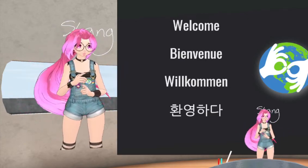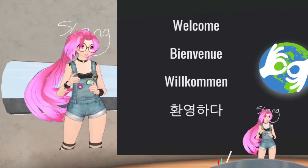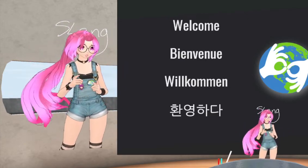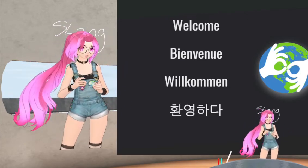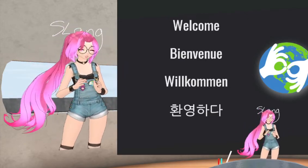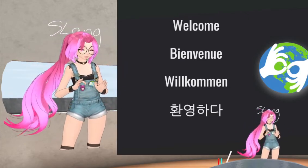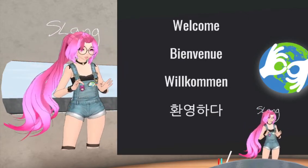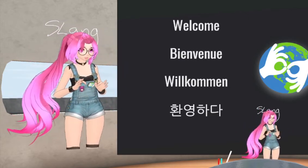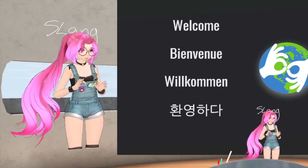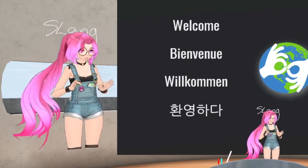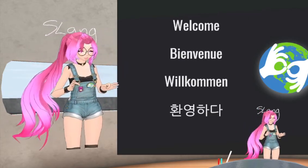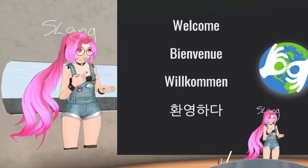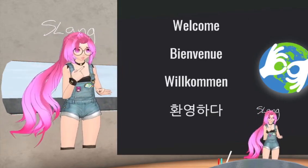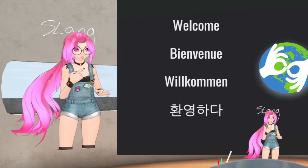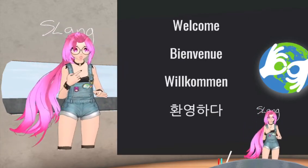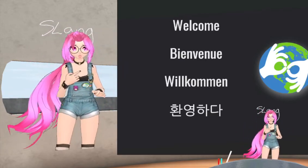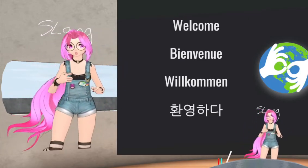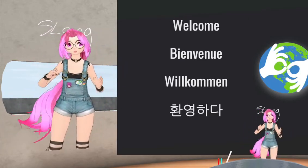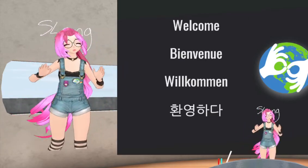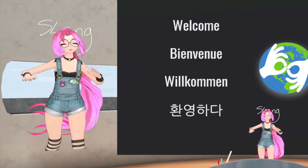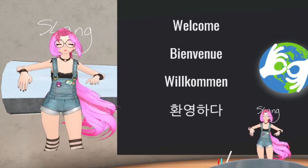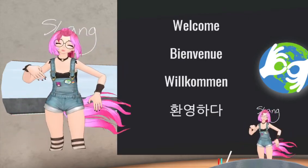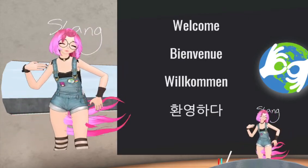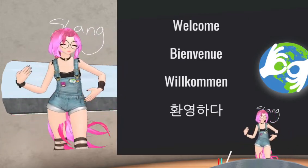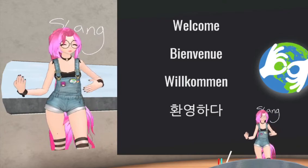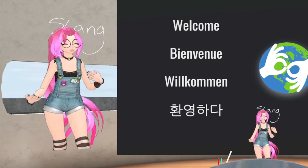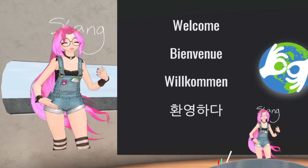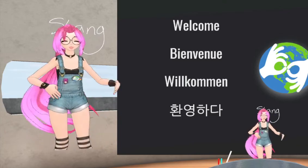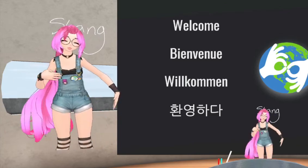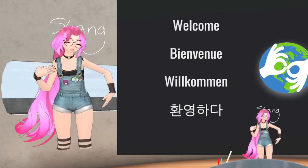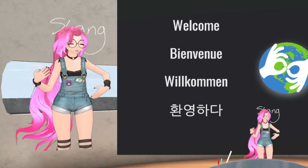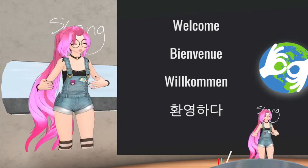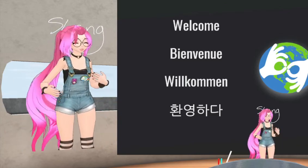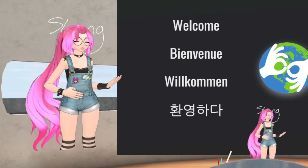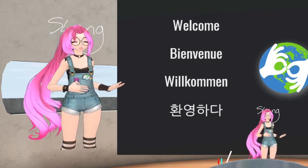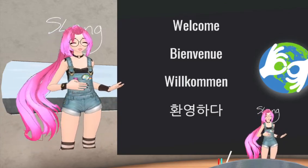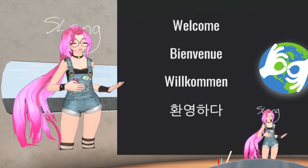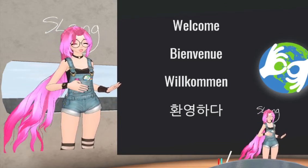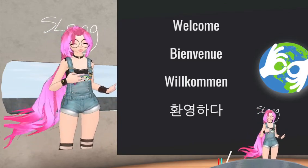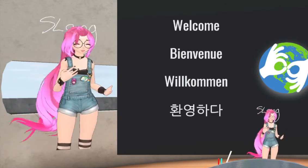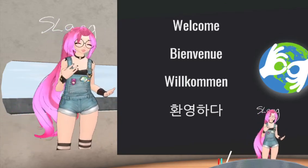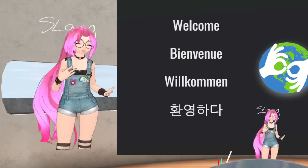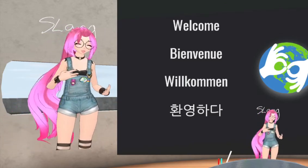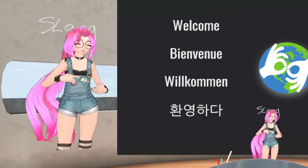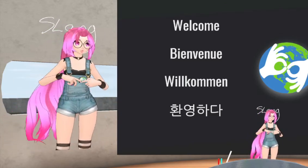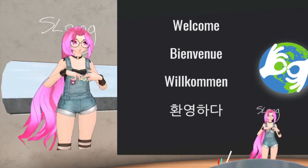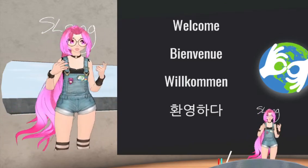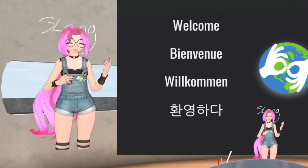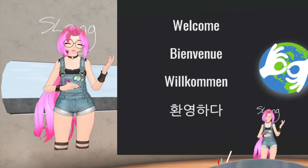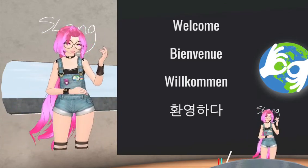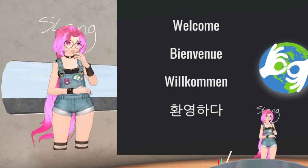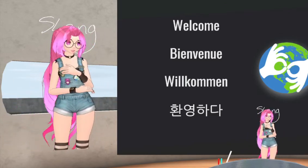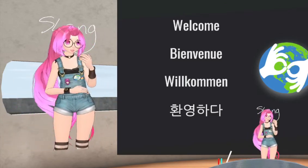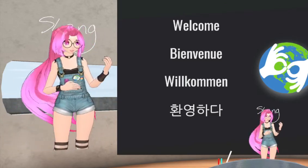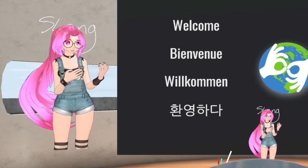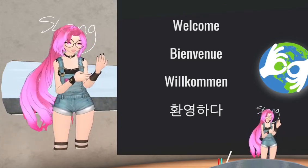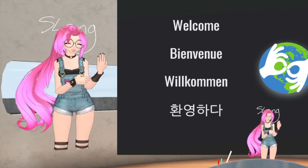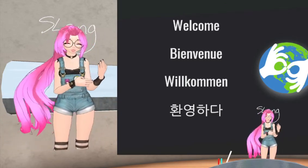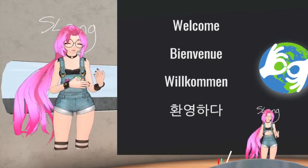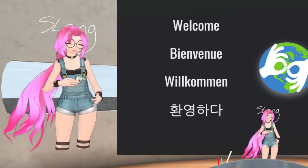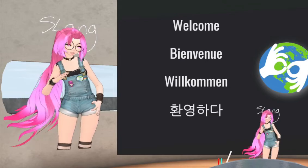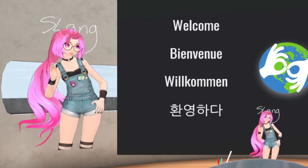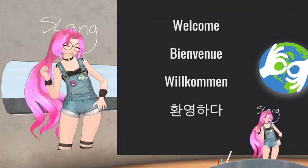appear. Okay, great. All right, are you ready for the hardest one? This is the hardest one, so it's totally fine if you don't get